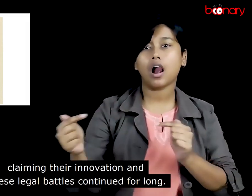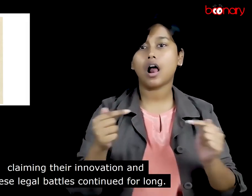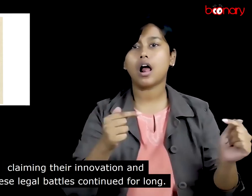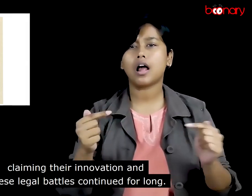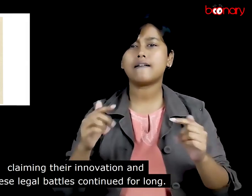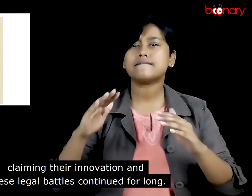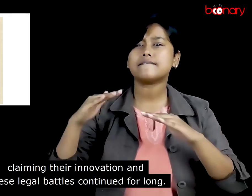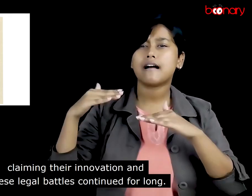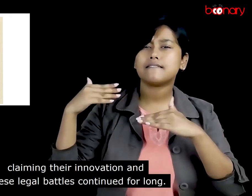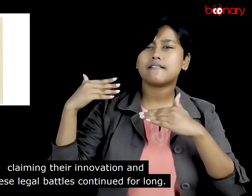Hence,